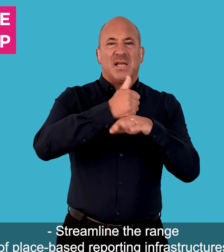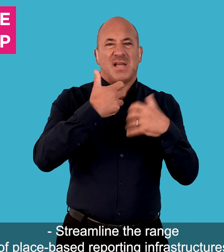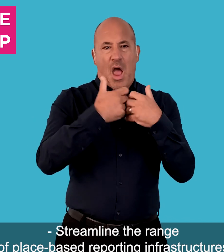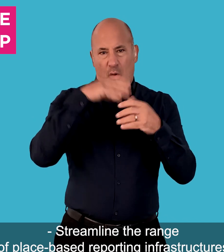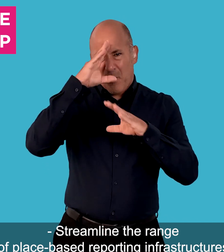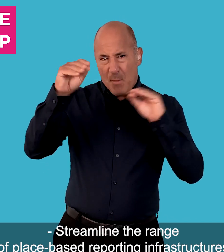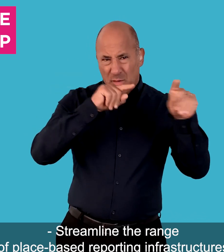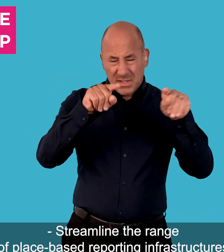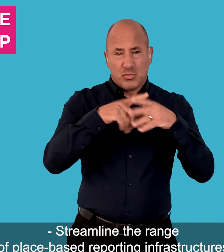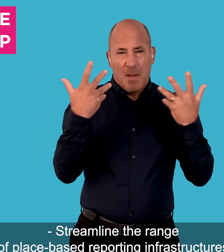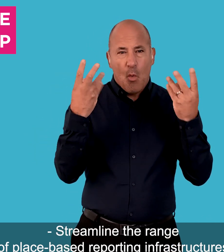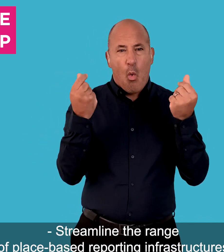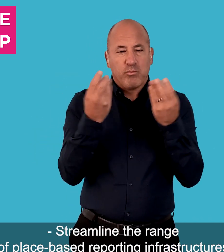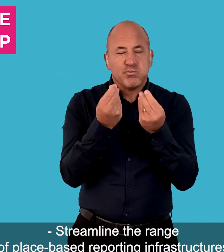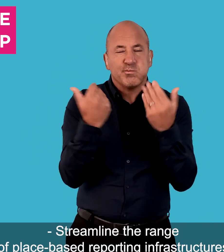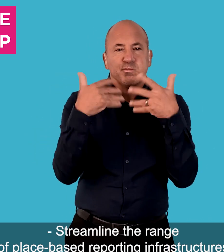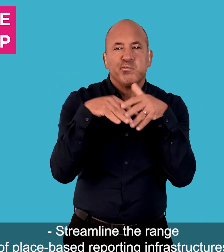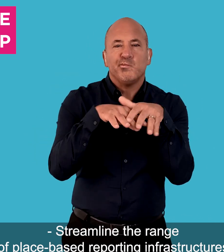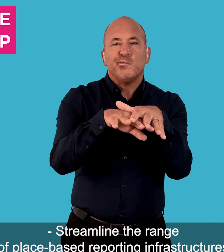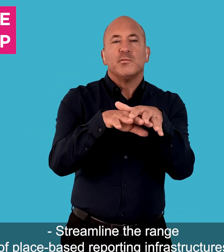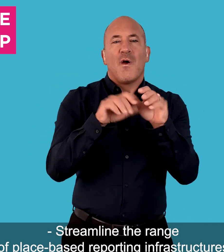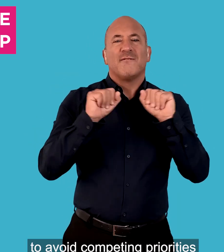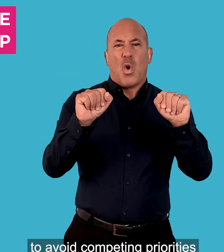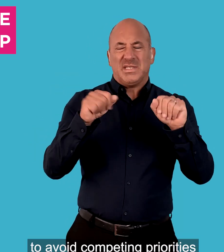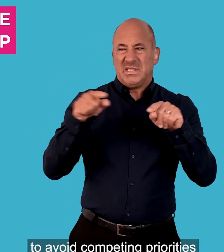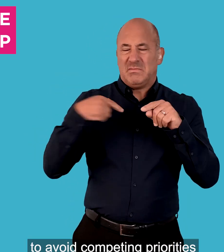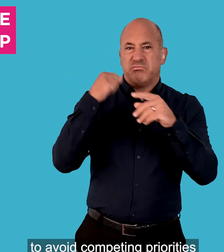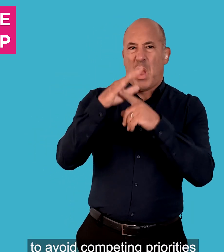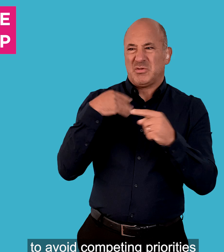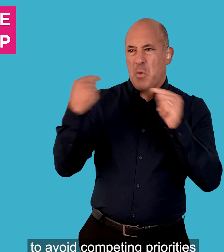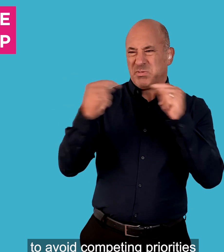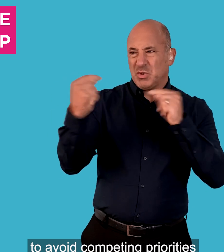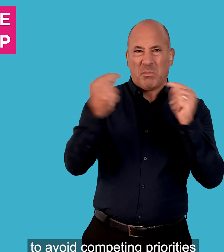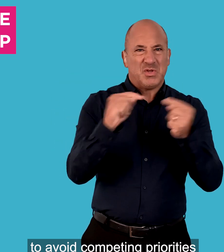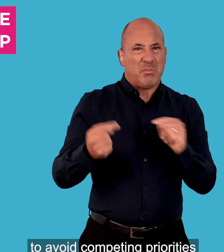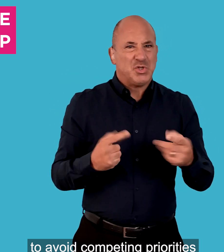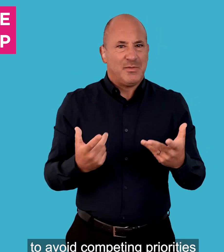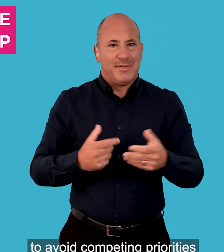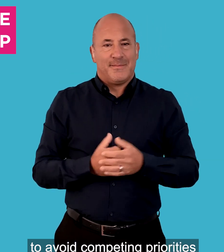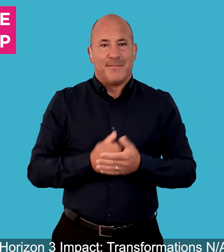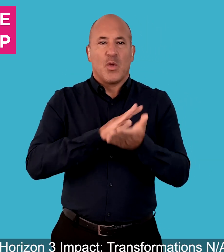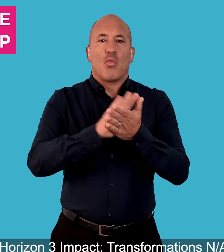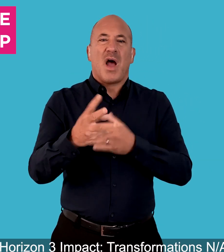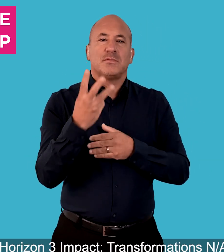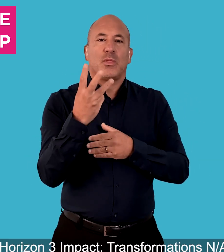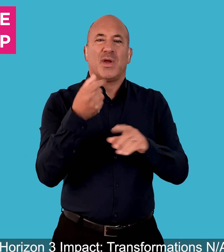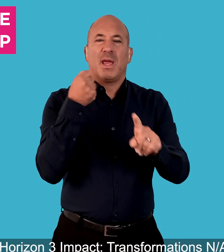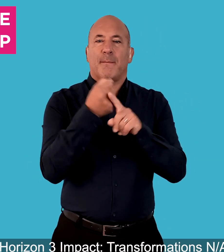Streamline the range of place-based reporting infrastructures to avoid competing priorities. Horizon